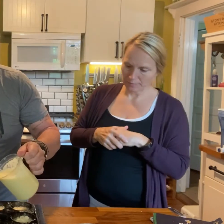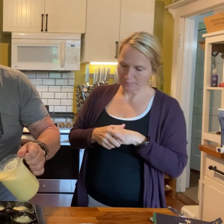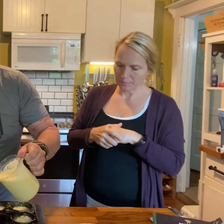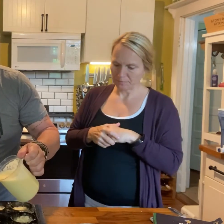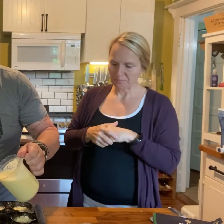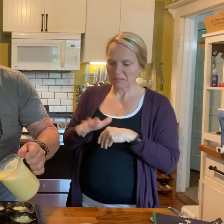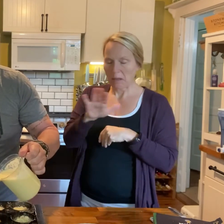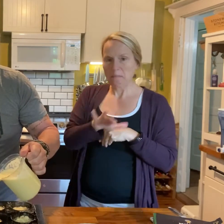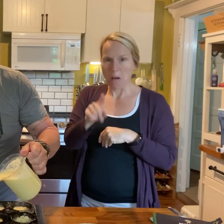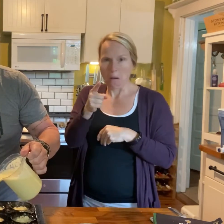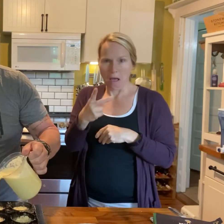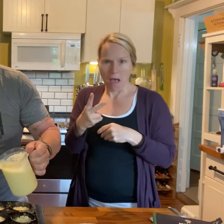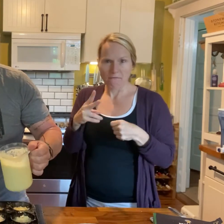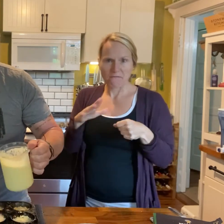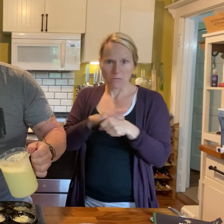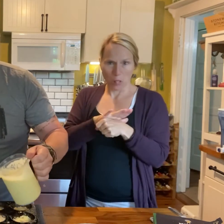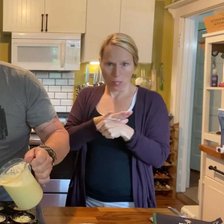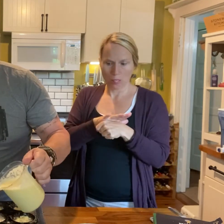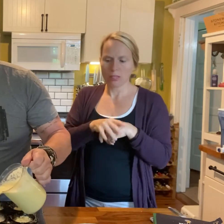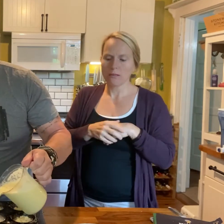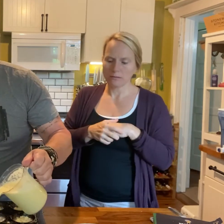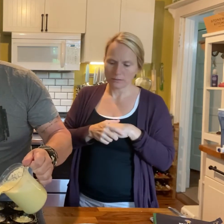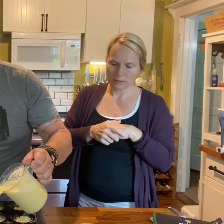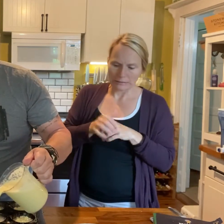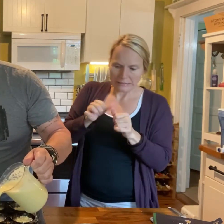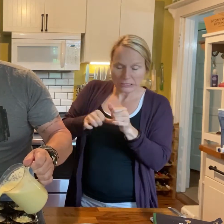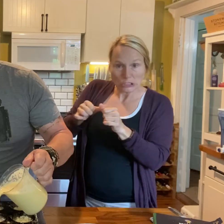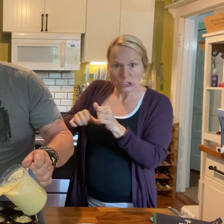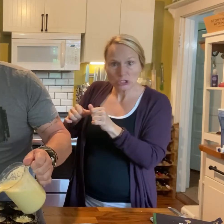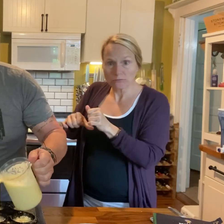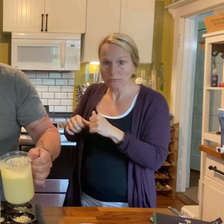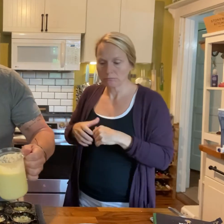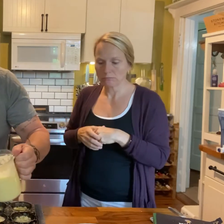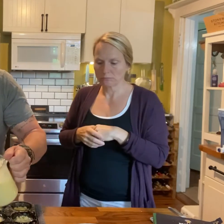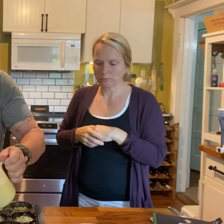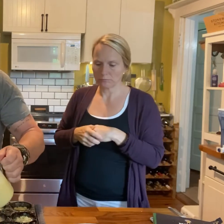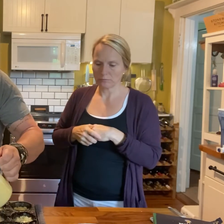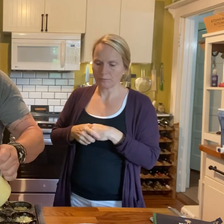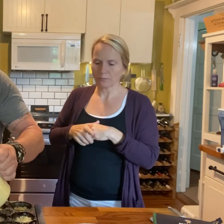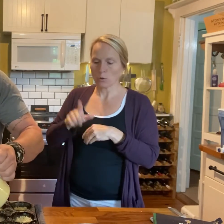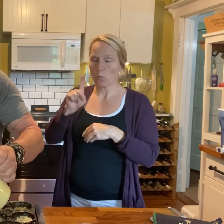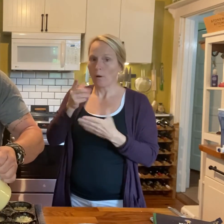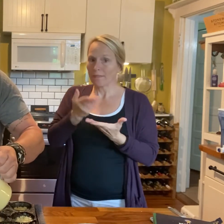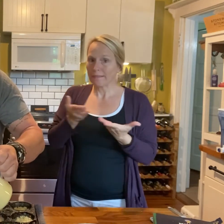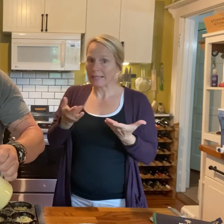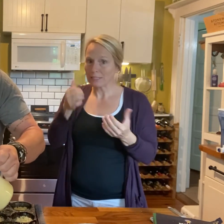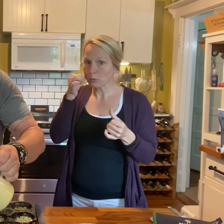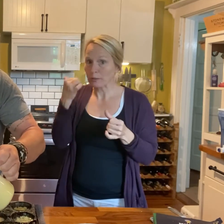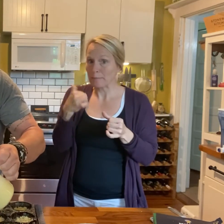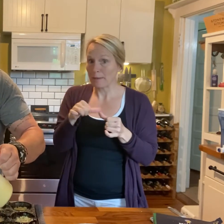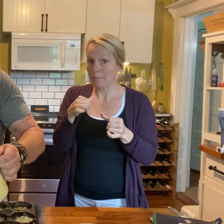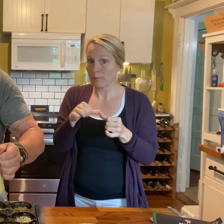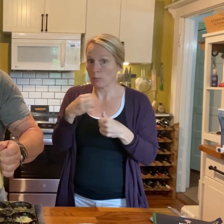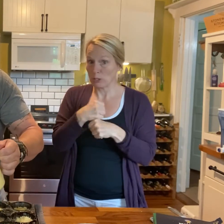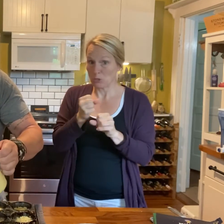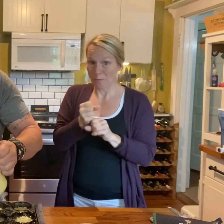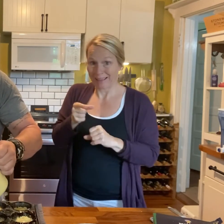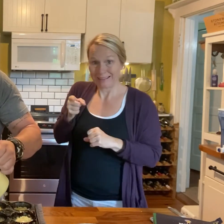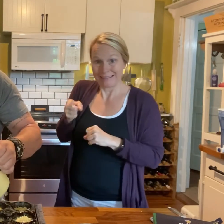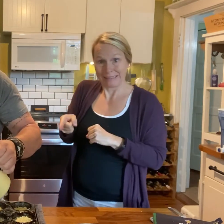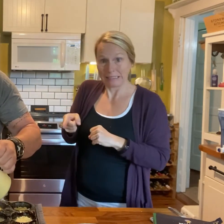Just about half full on all of them. One thing that is very important when you're making Yorkshire